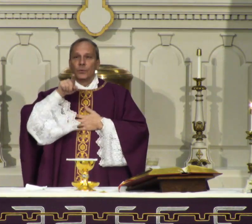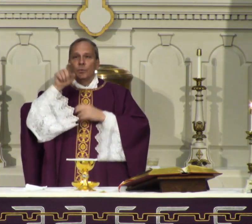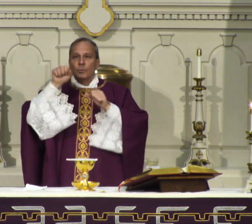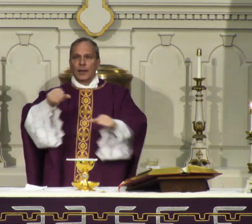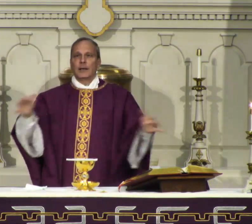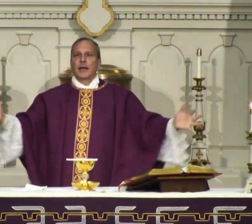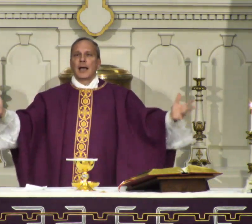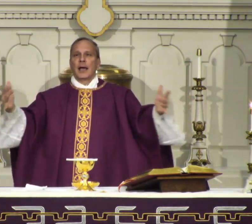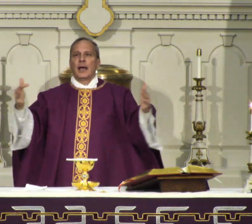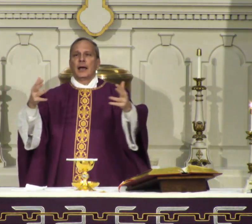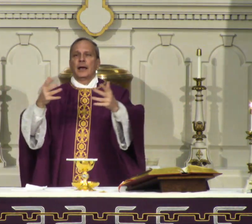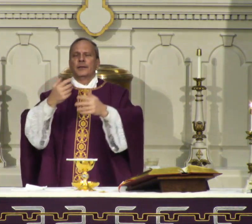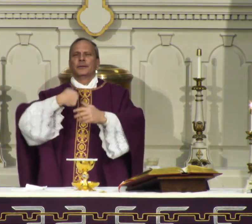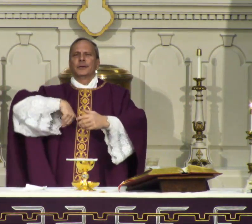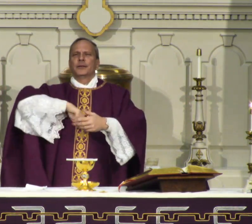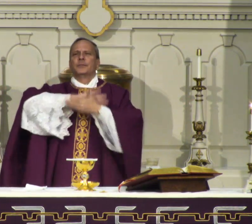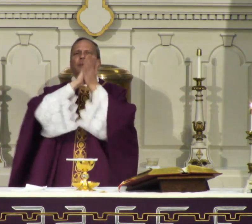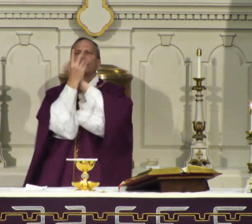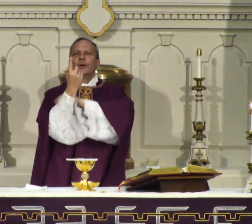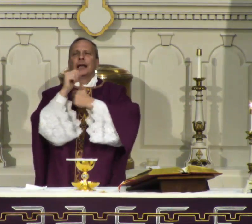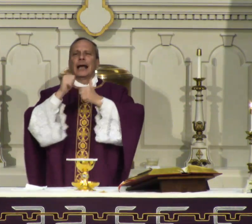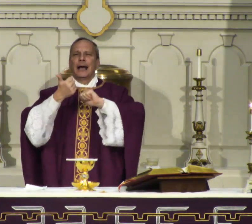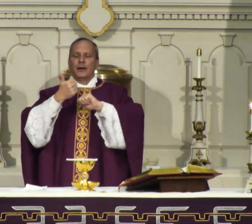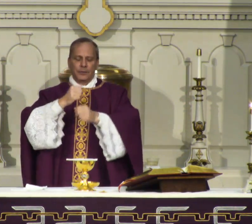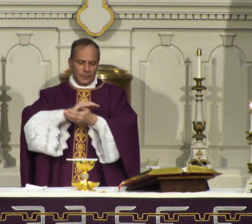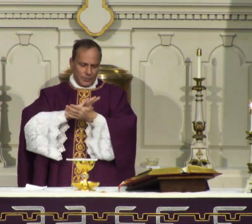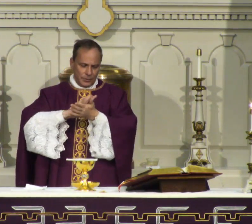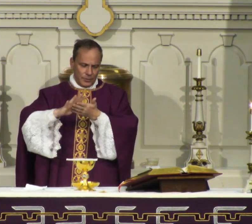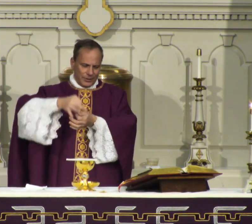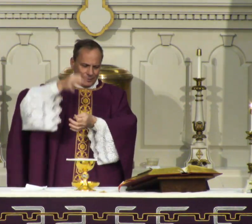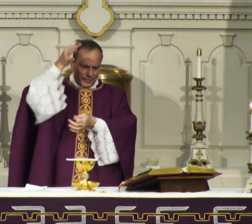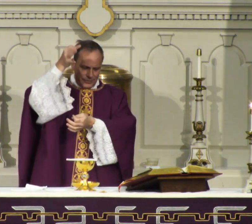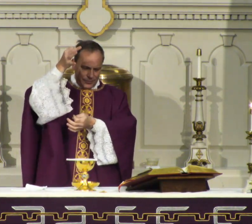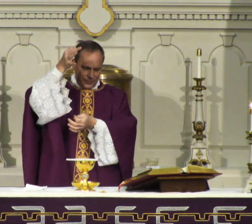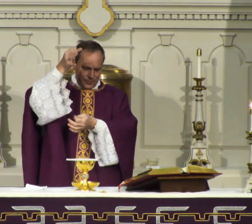we may be gathered into one by the Holy Spirit.